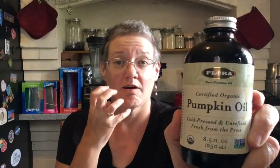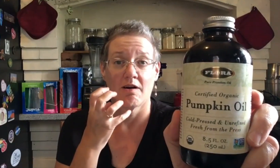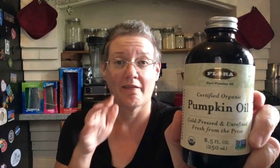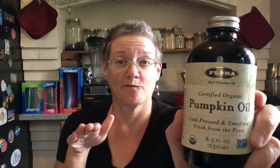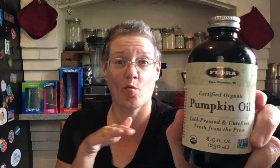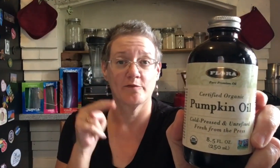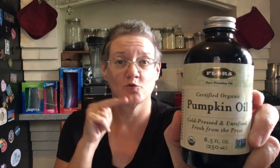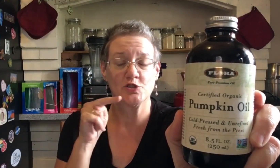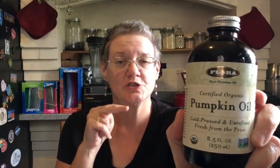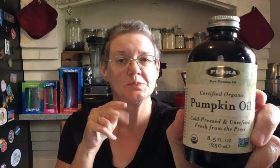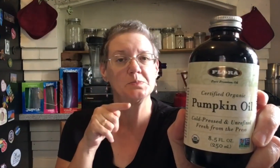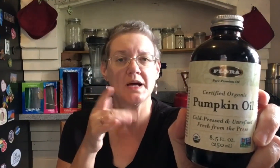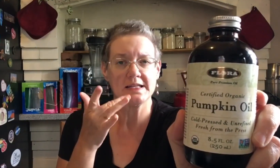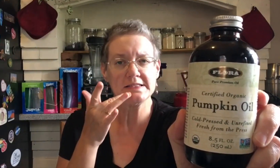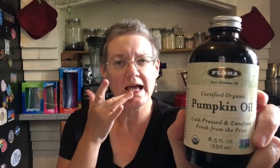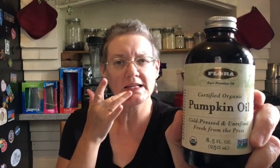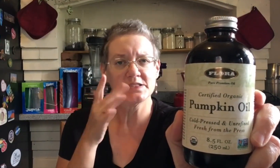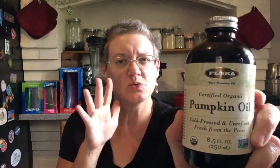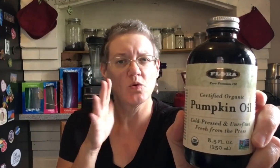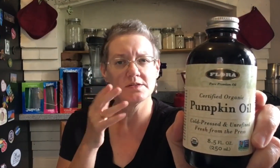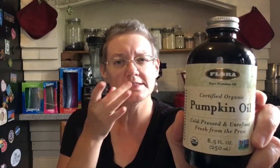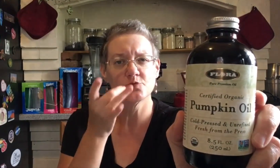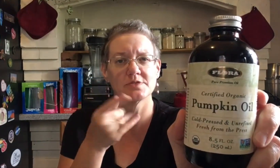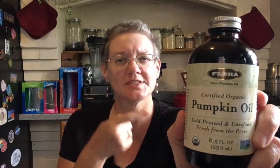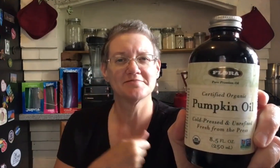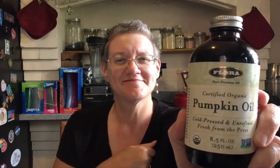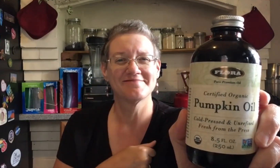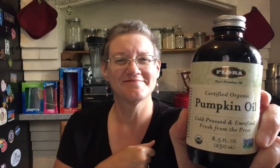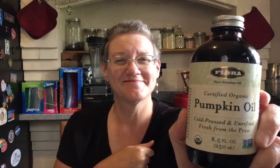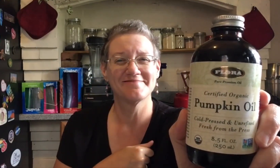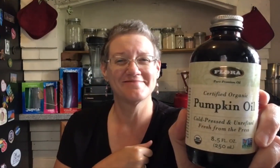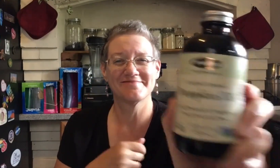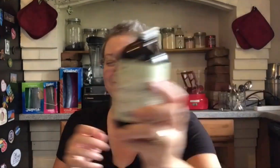This is very dark. It's full of nutrients and it's interesting.